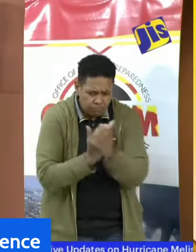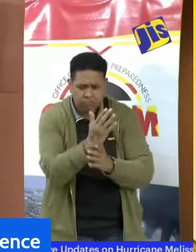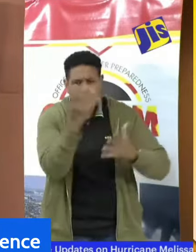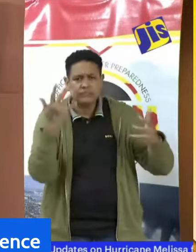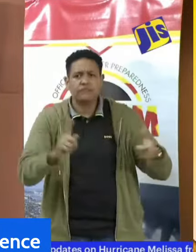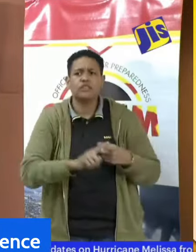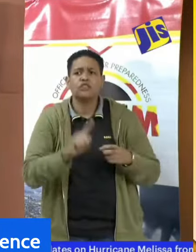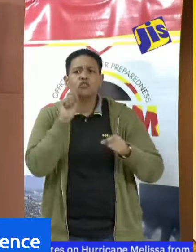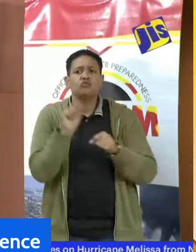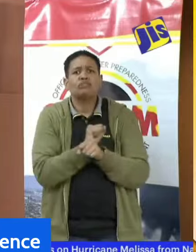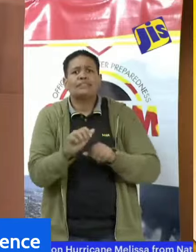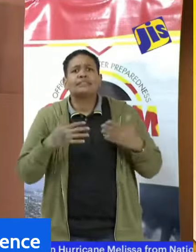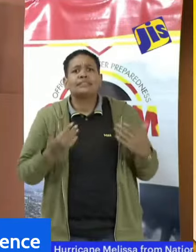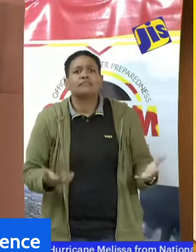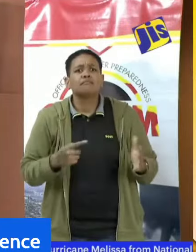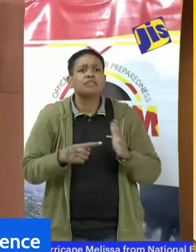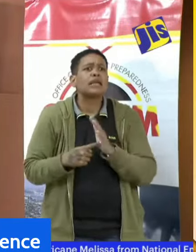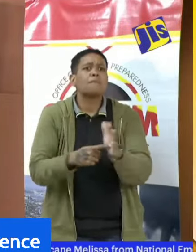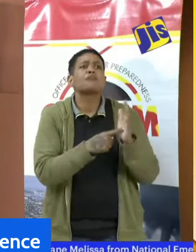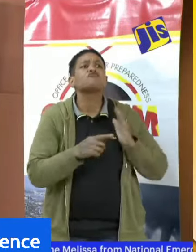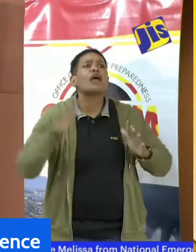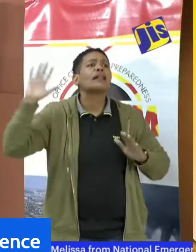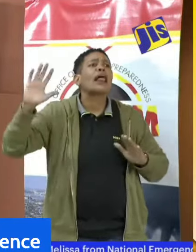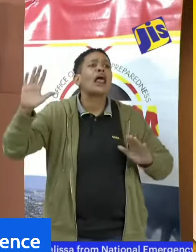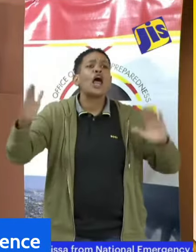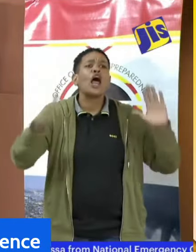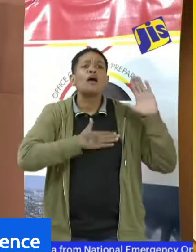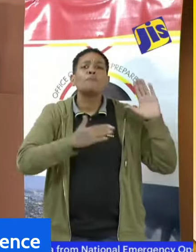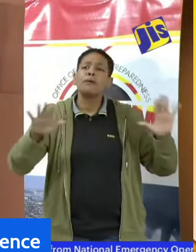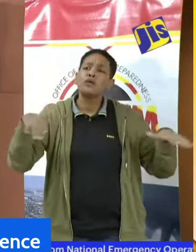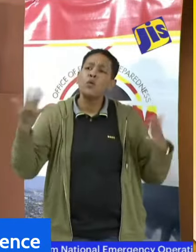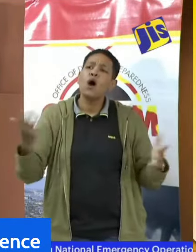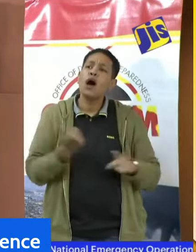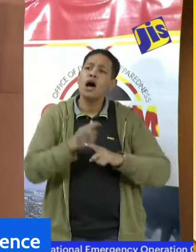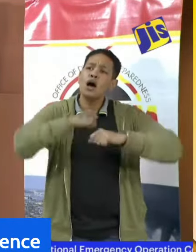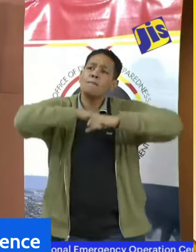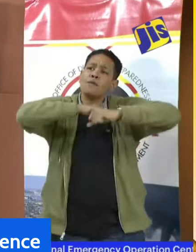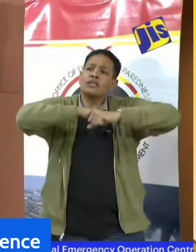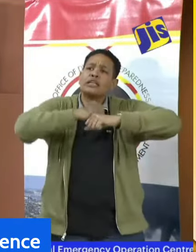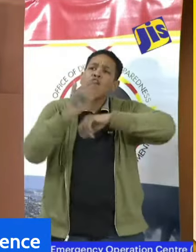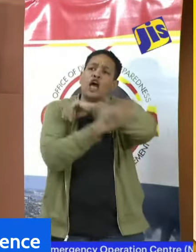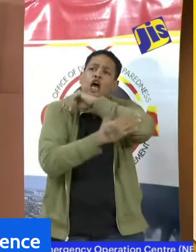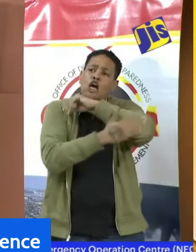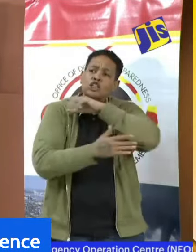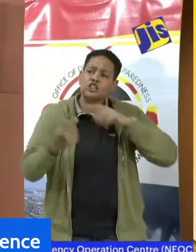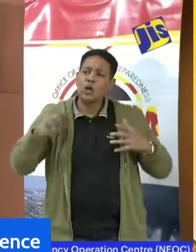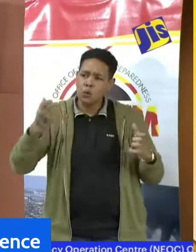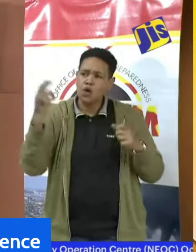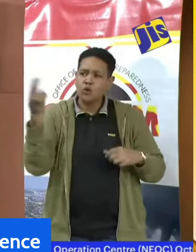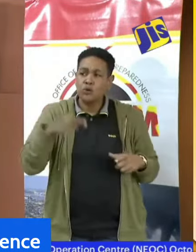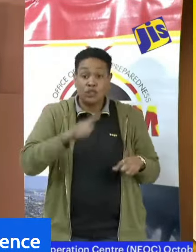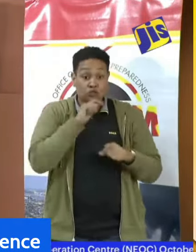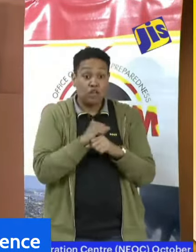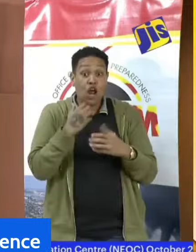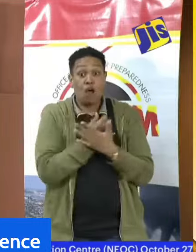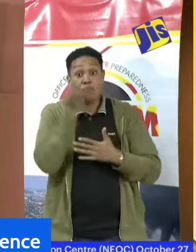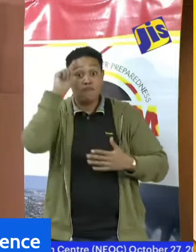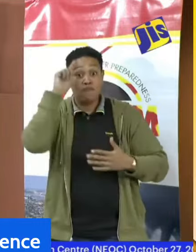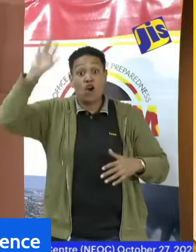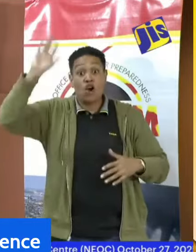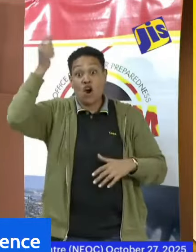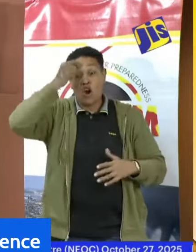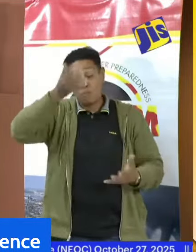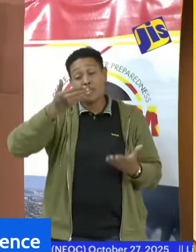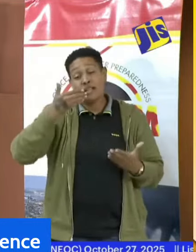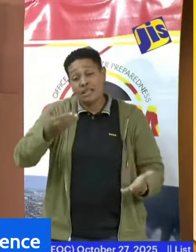have really demonstrated their commitment to protecting the country. So I want to just use the opportunity on behalf of the government